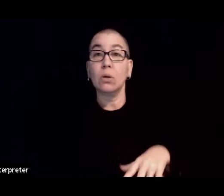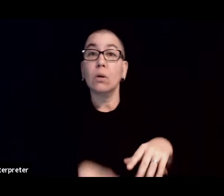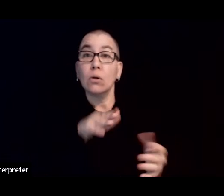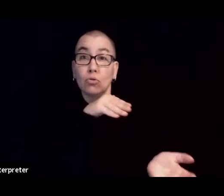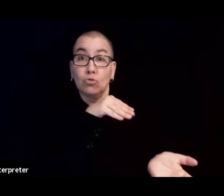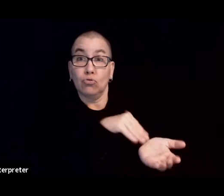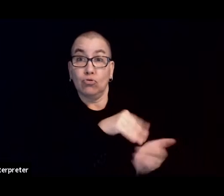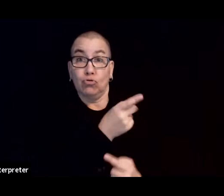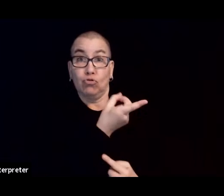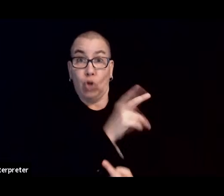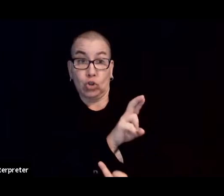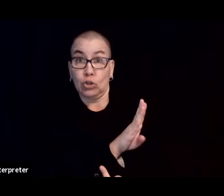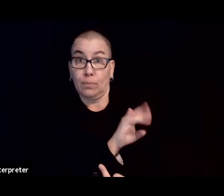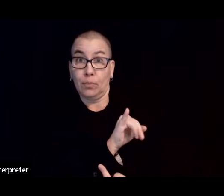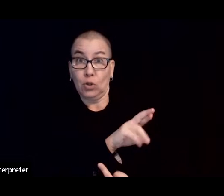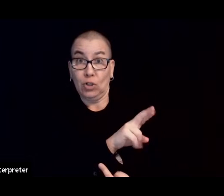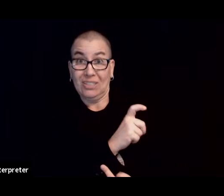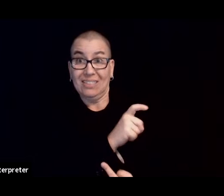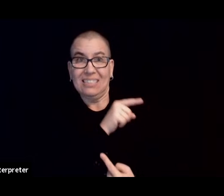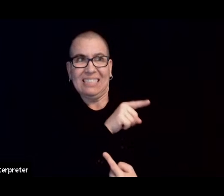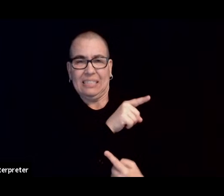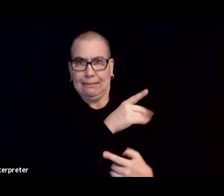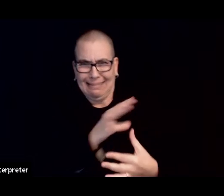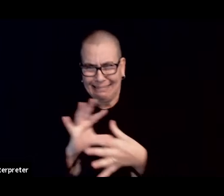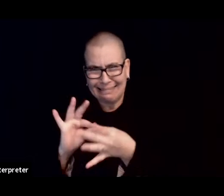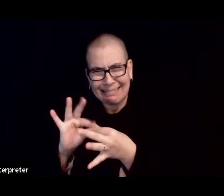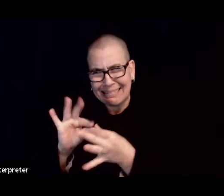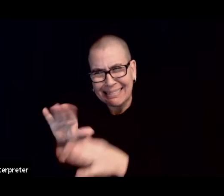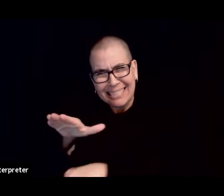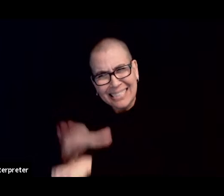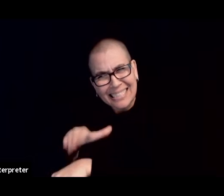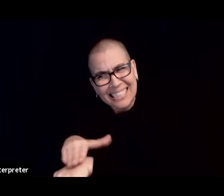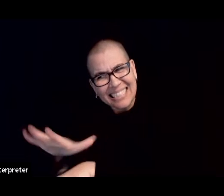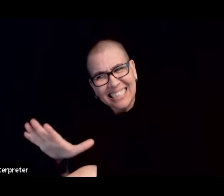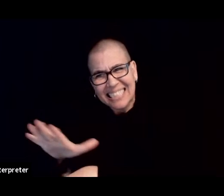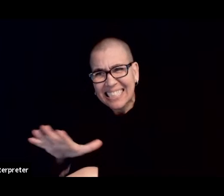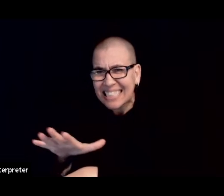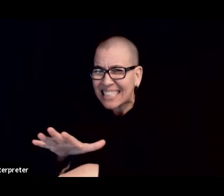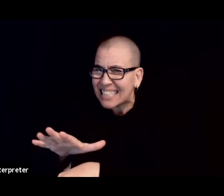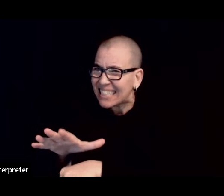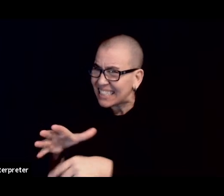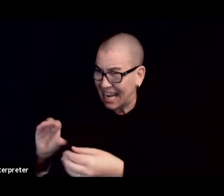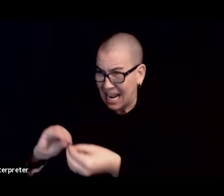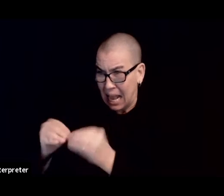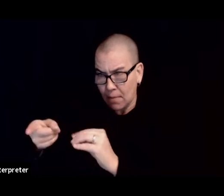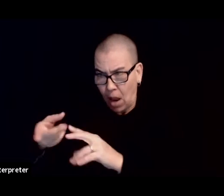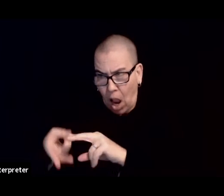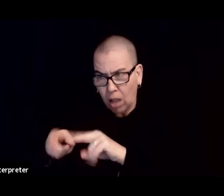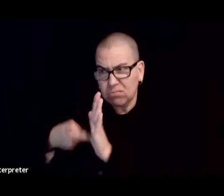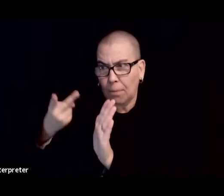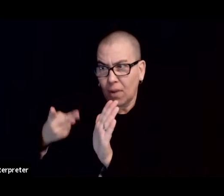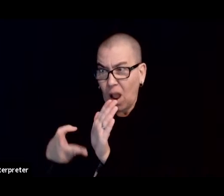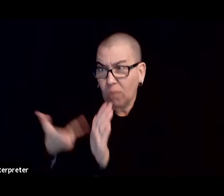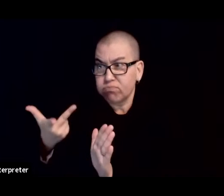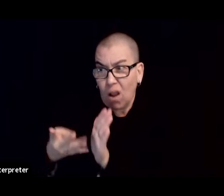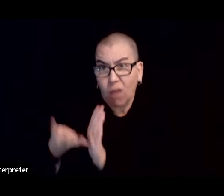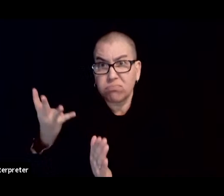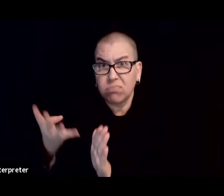what she had seen in other regions, that we were, when our numbers are that high, it just can change so very